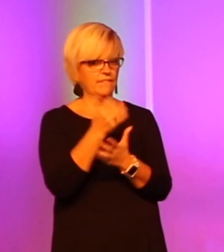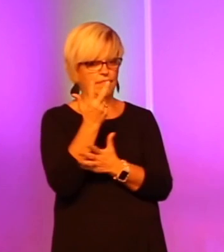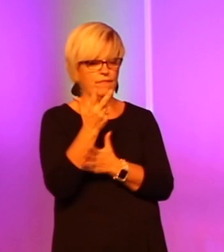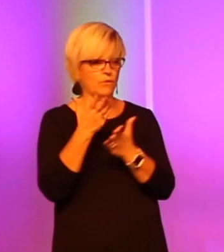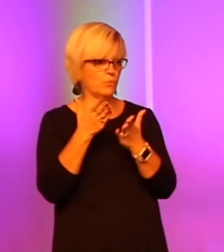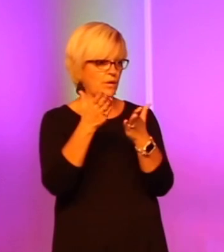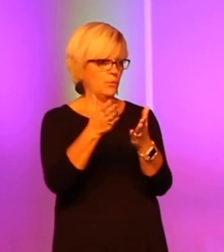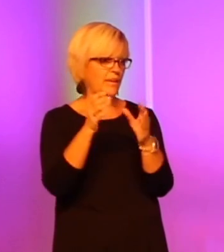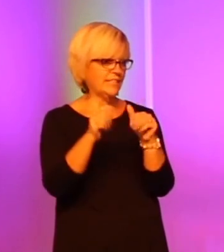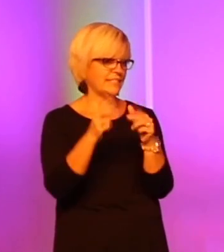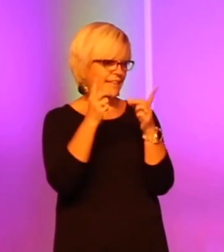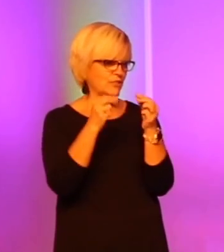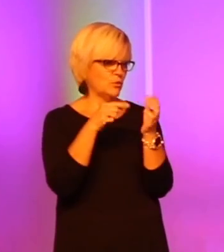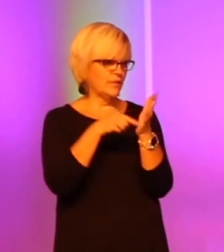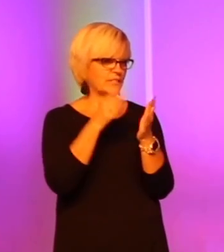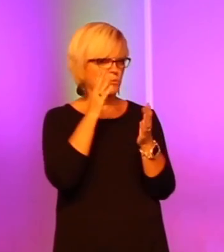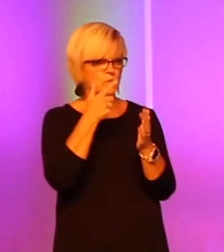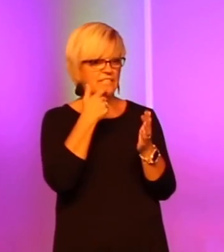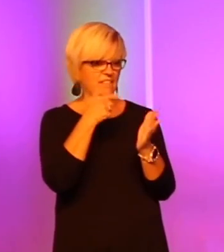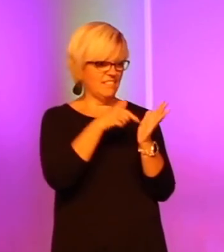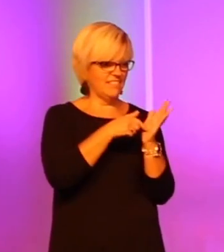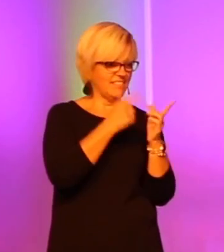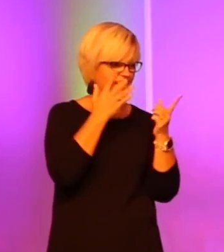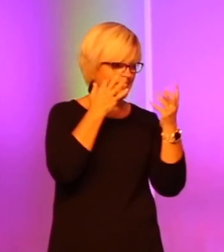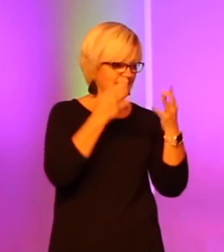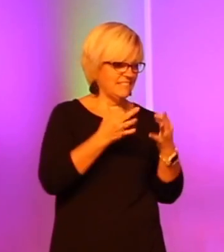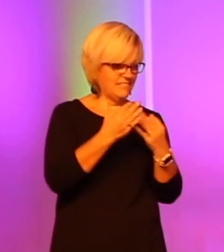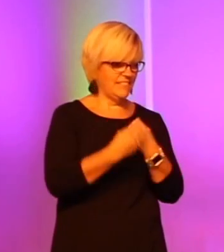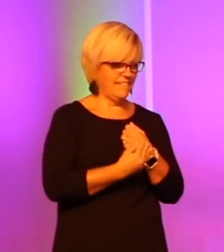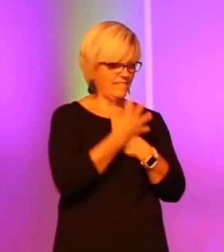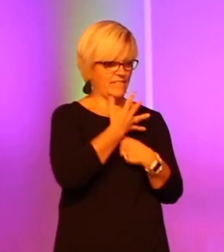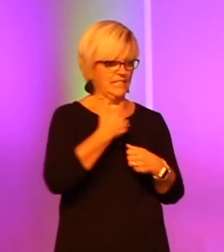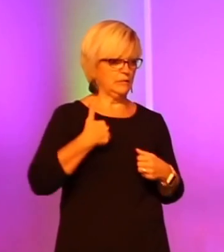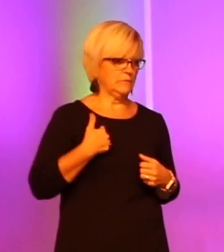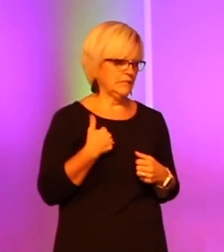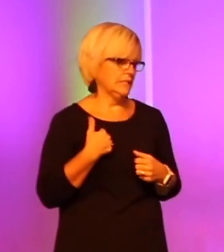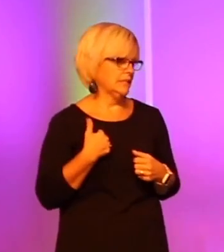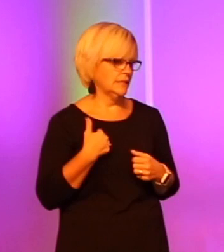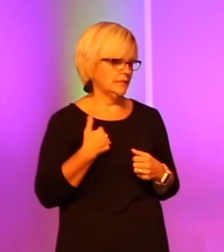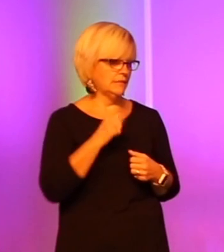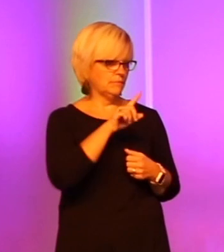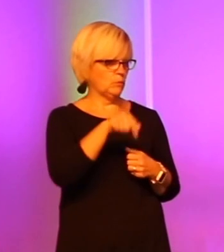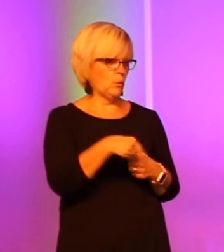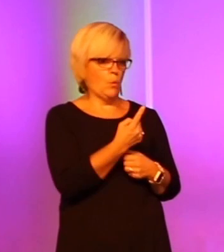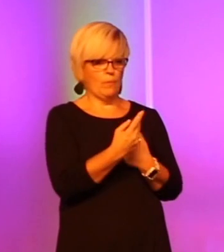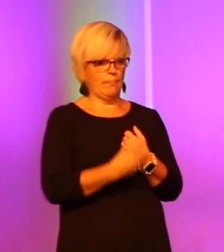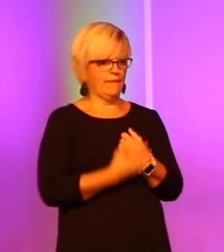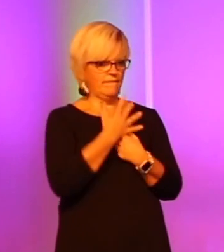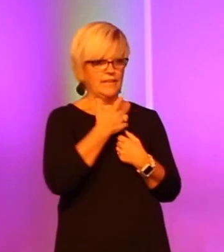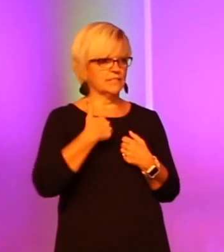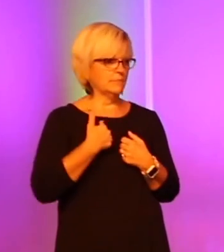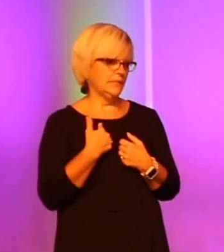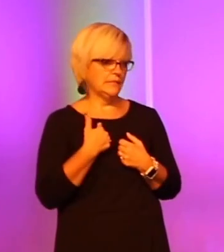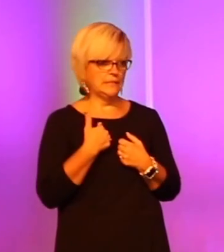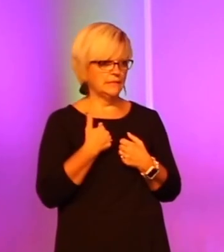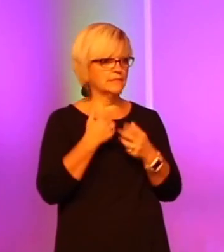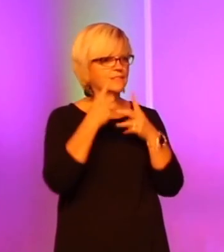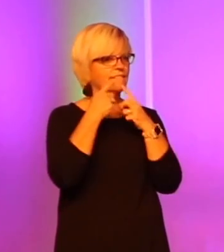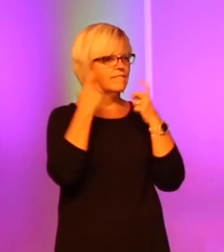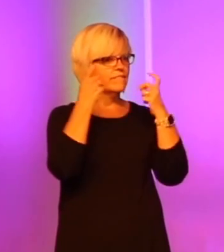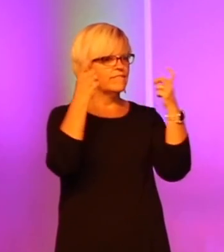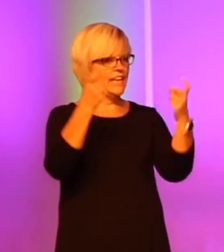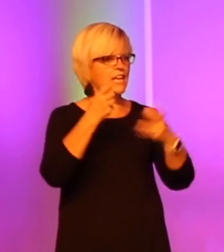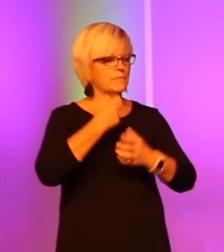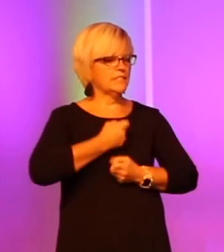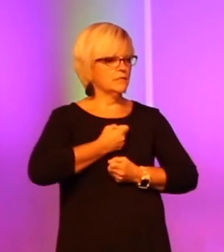we do this. We'll say things like, well, this decision only affects me. Right? It only affects me. And there's a famous poem